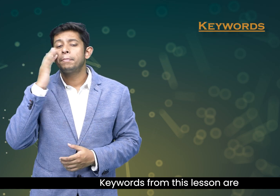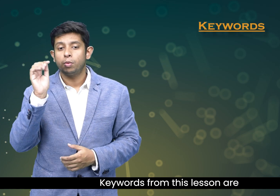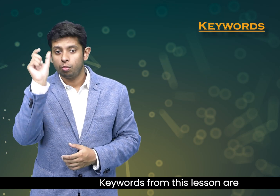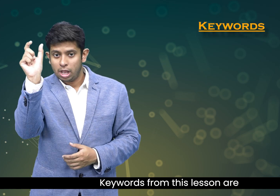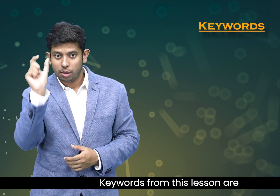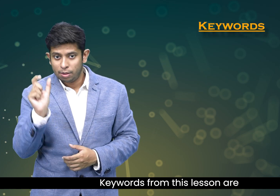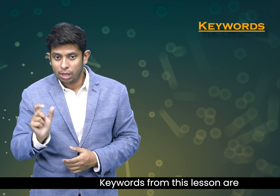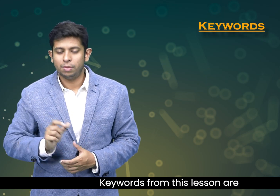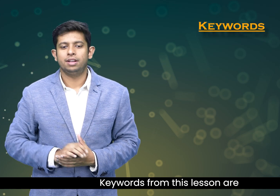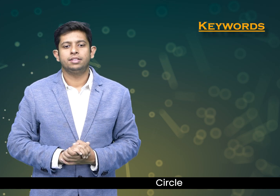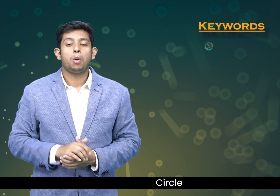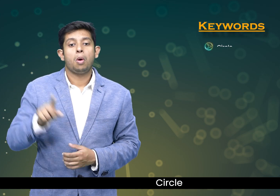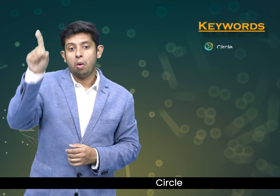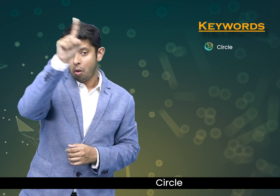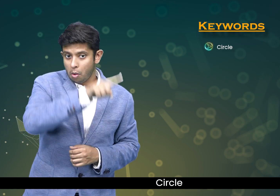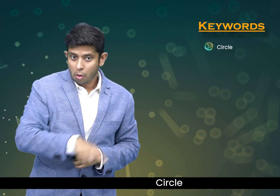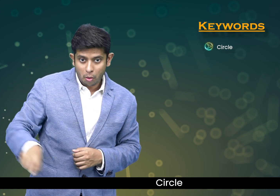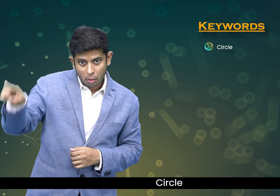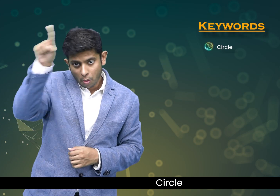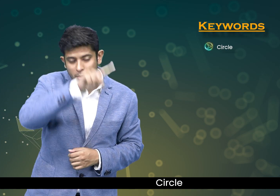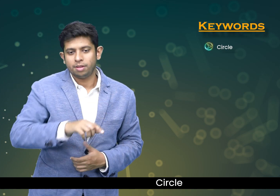Keywords from this lesson are circle,